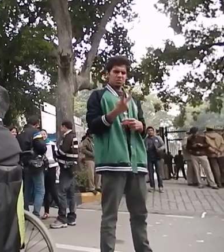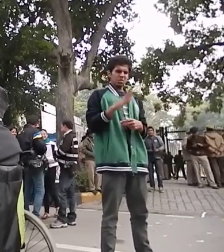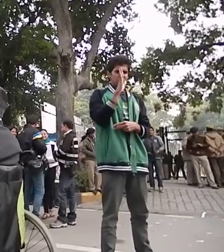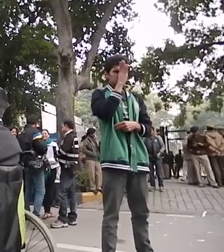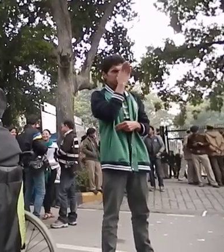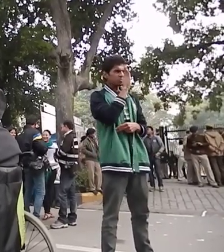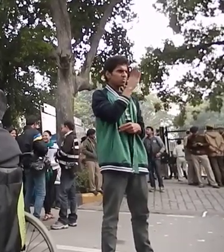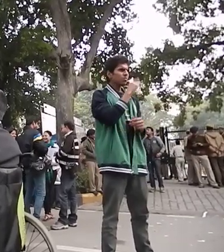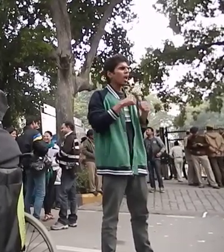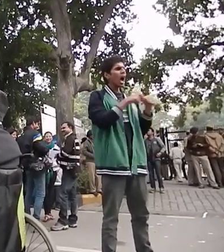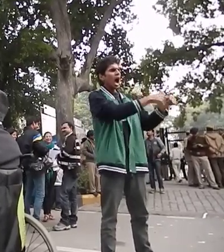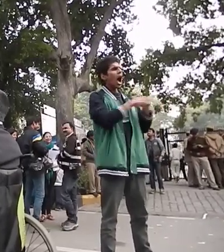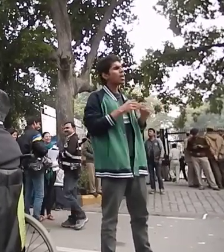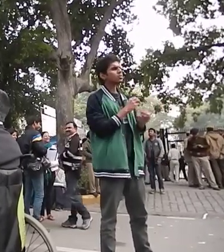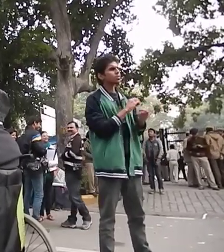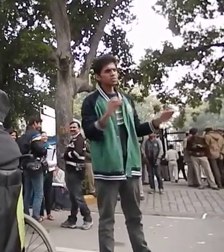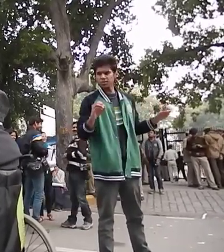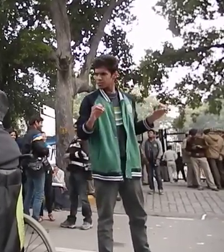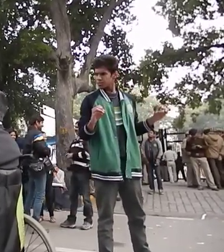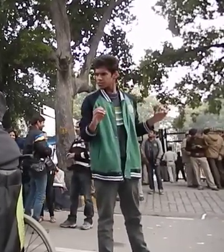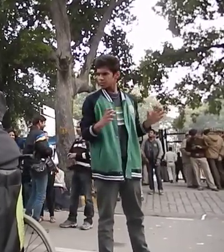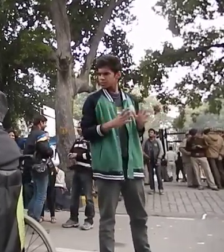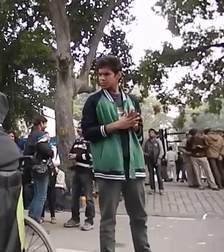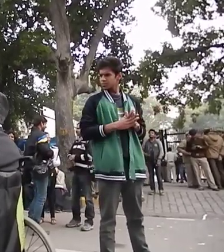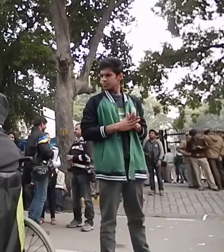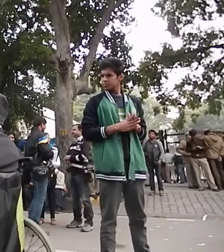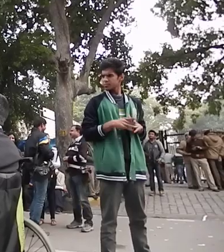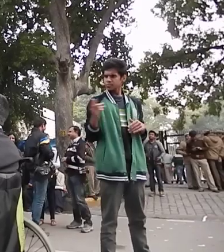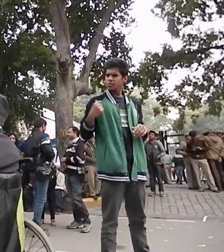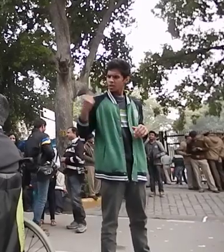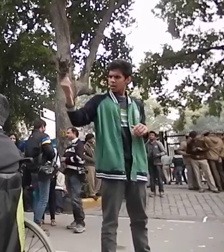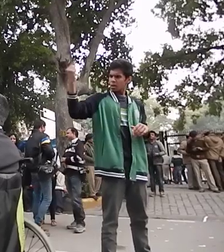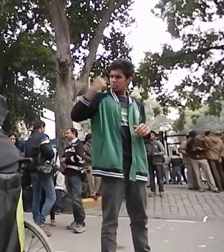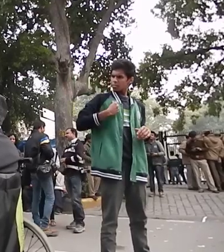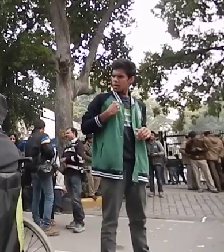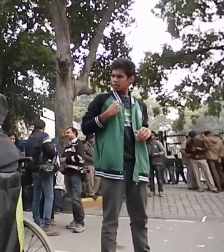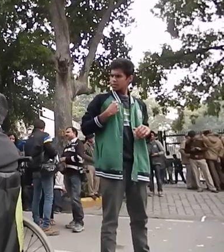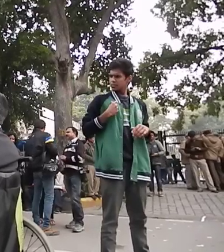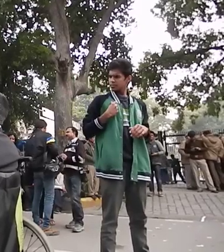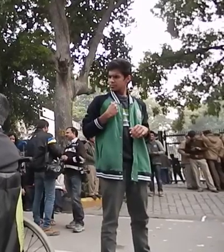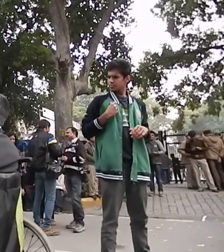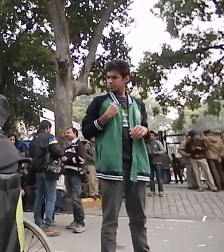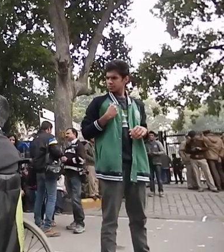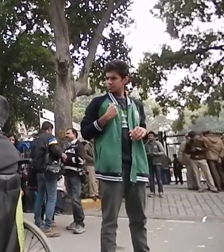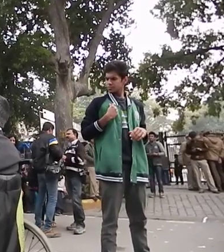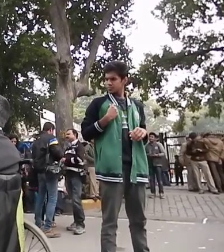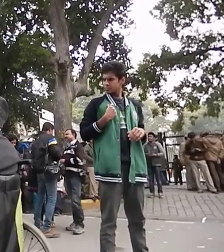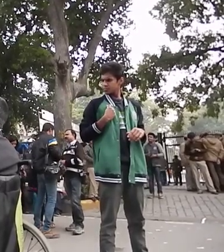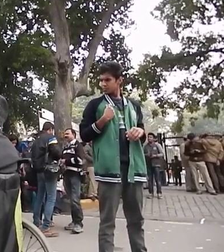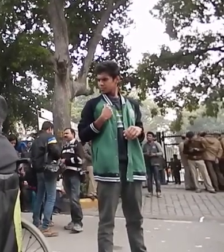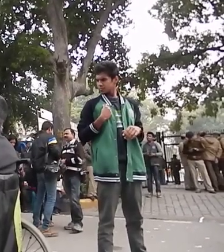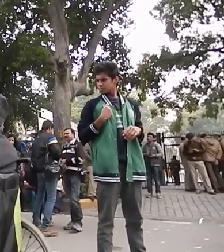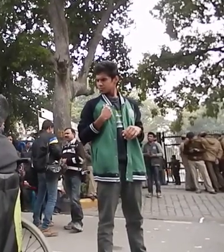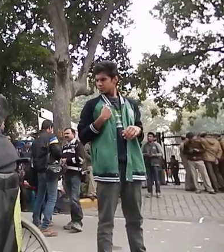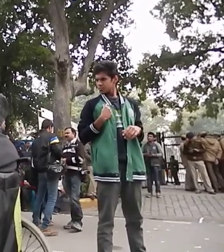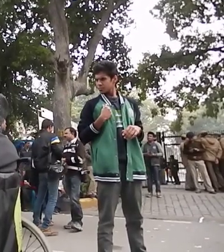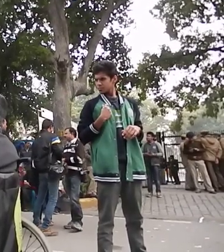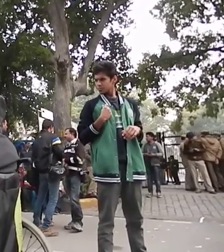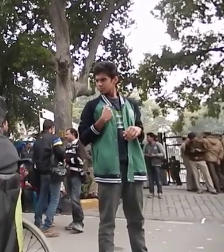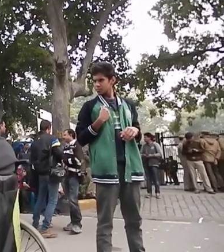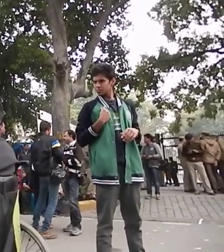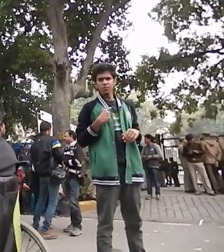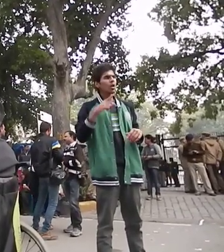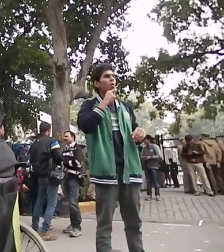Broadcasting is not enough. I am told that what happens in such a case when 2 ministries are at loggerheads is that the file is then sent to